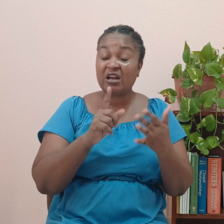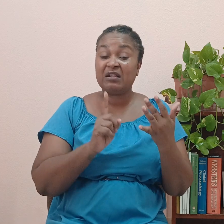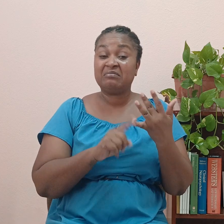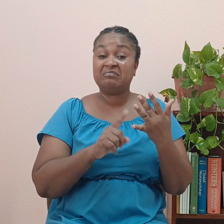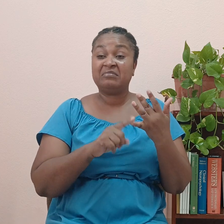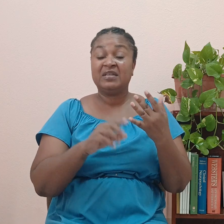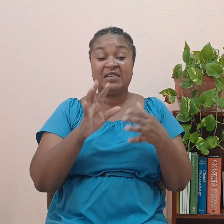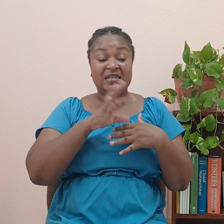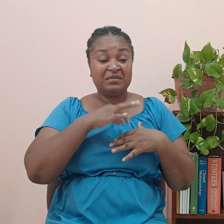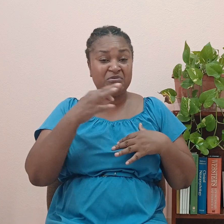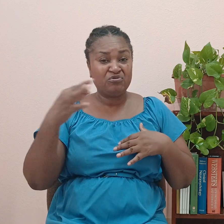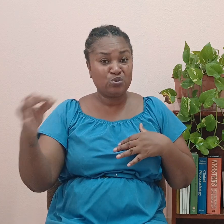intellectual,